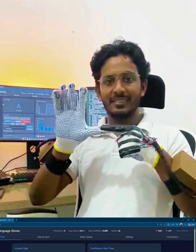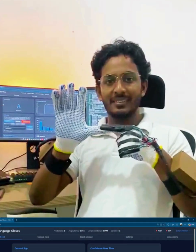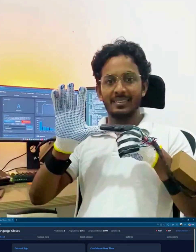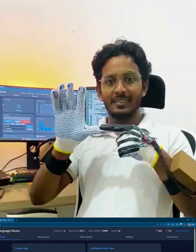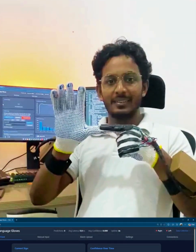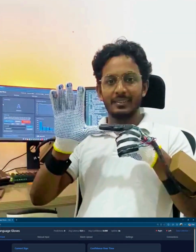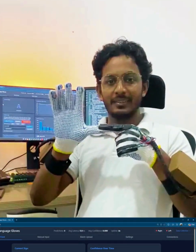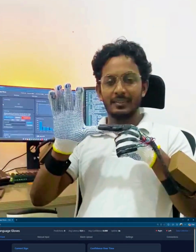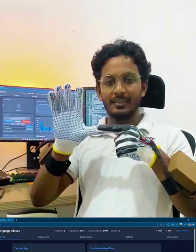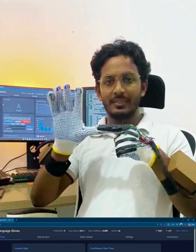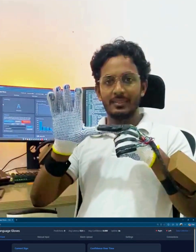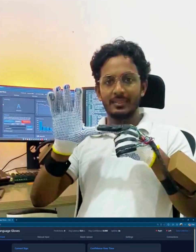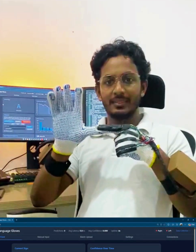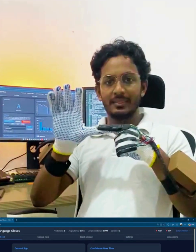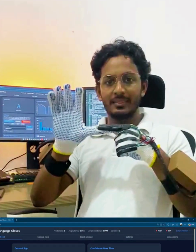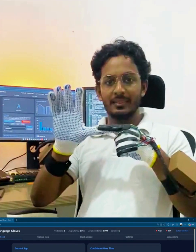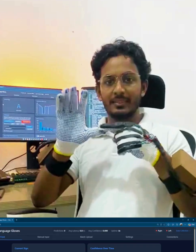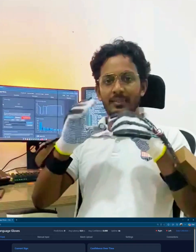A